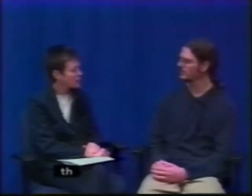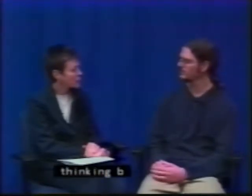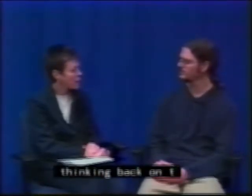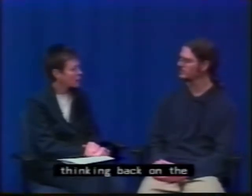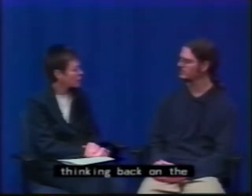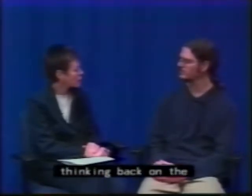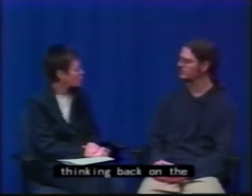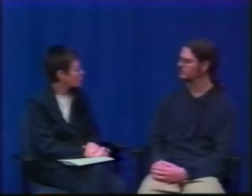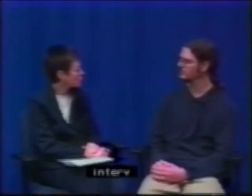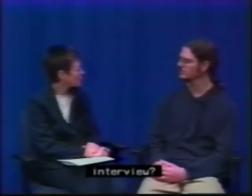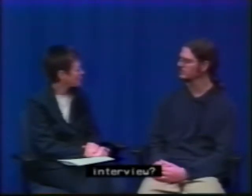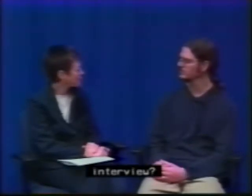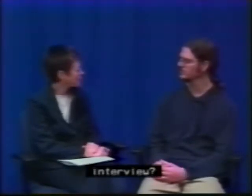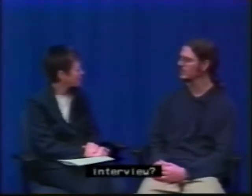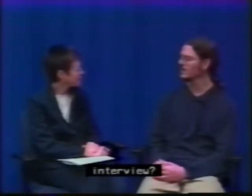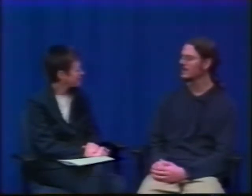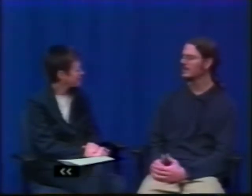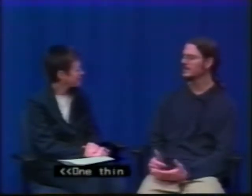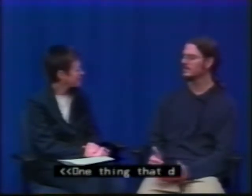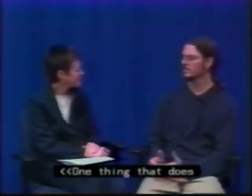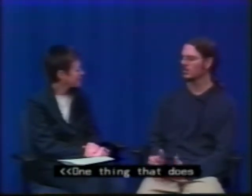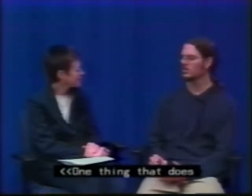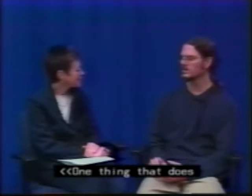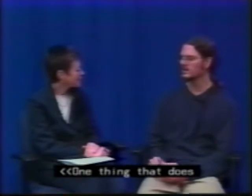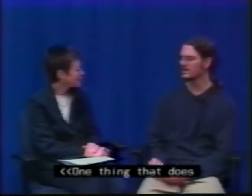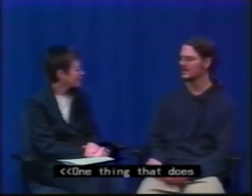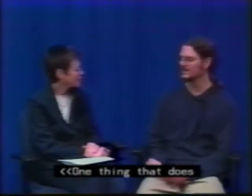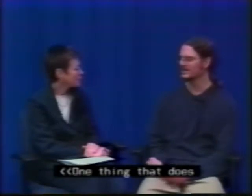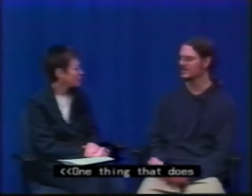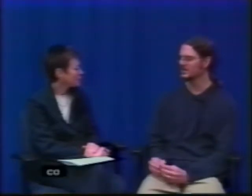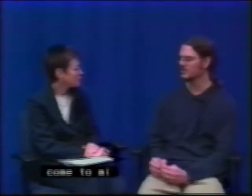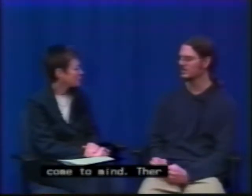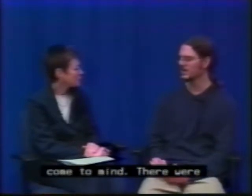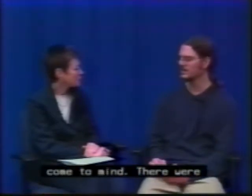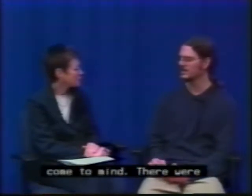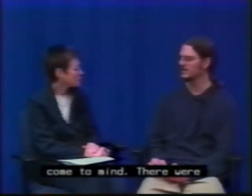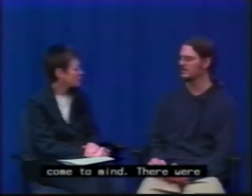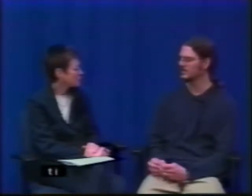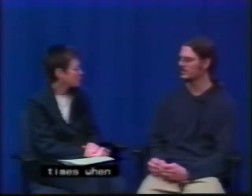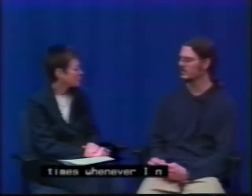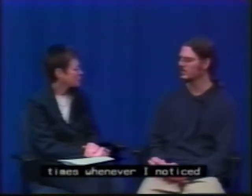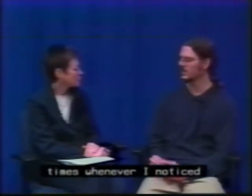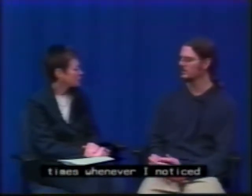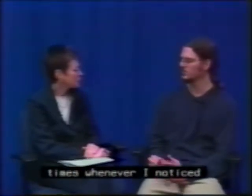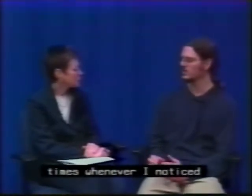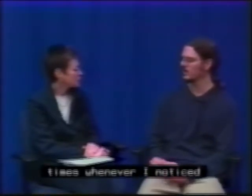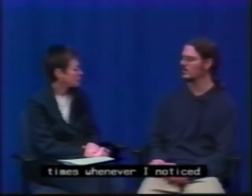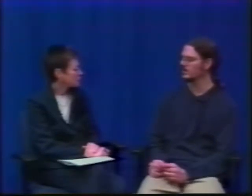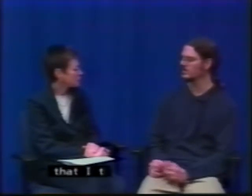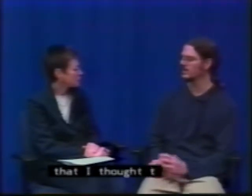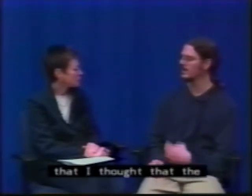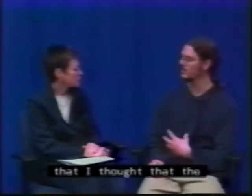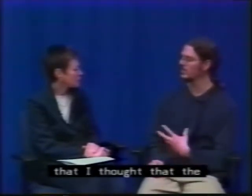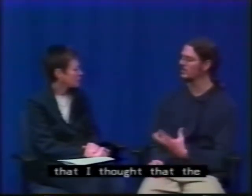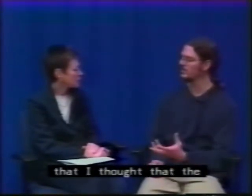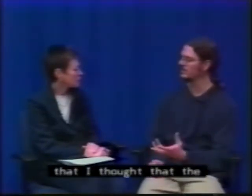thinking back on the interview? One thing that does come to mind, there were times whenever I noticed that I thought that